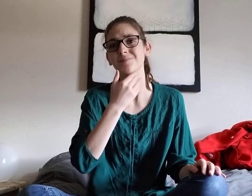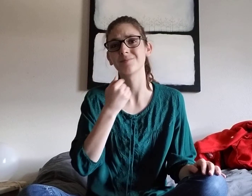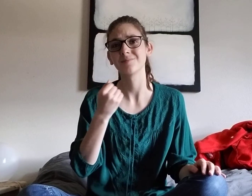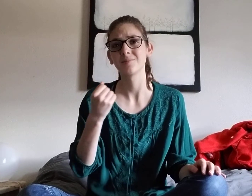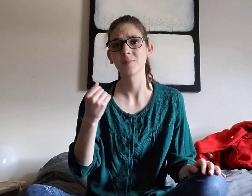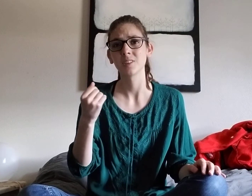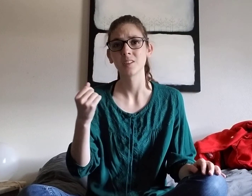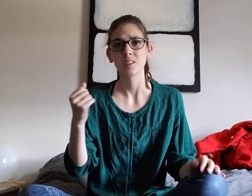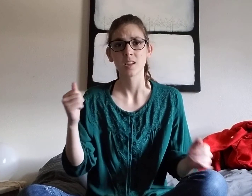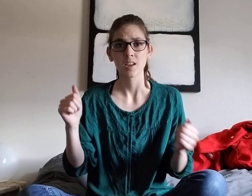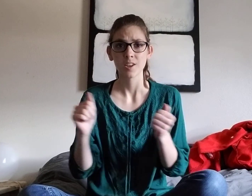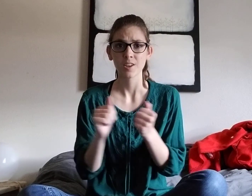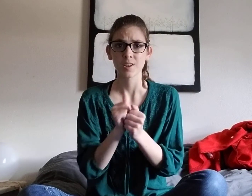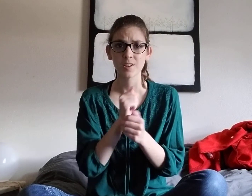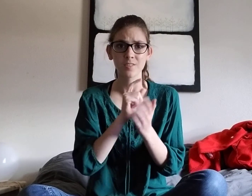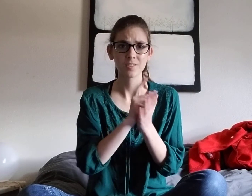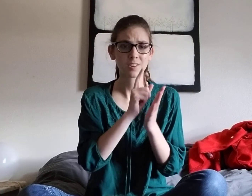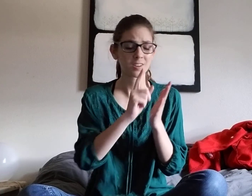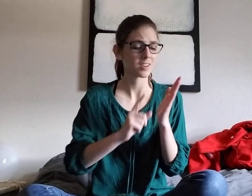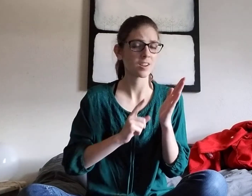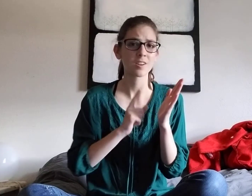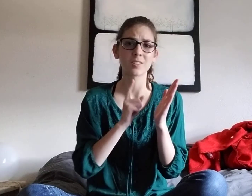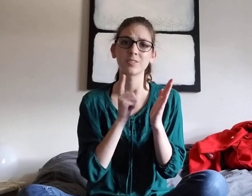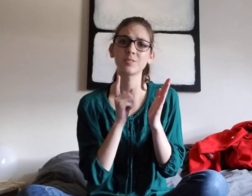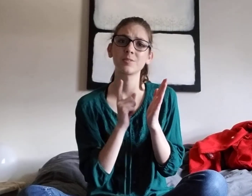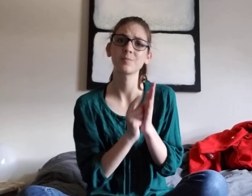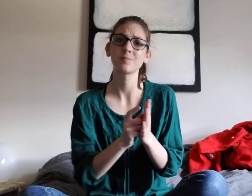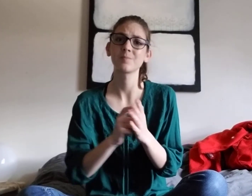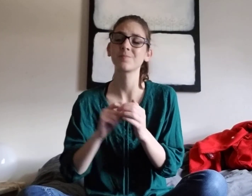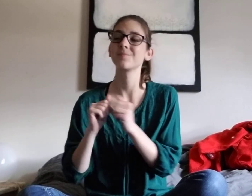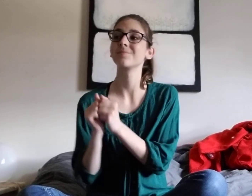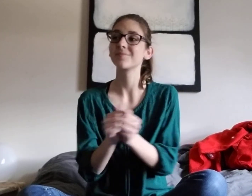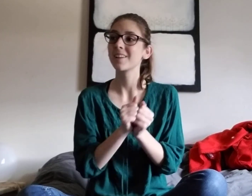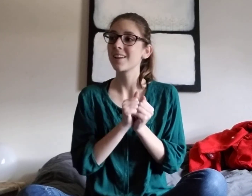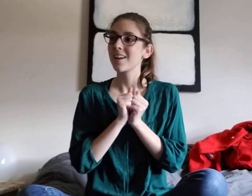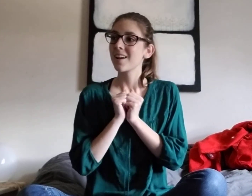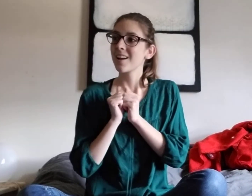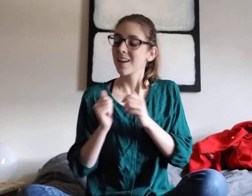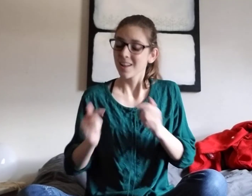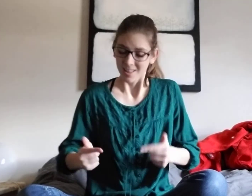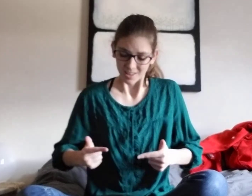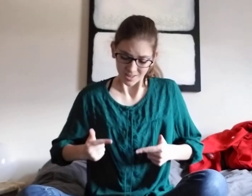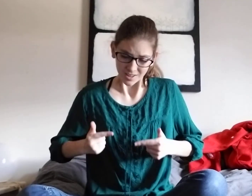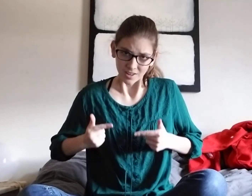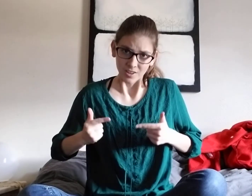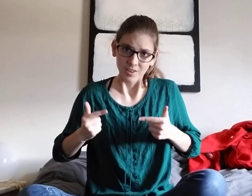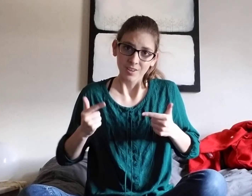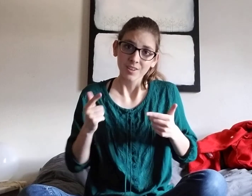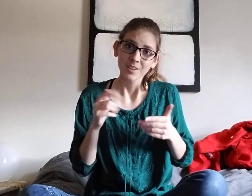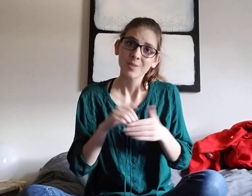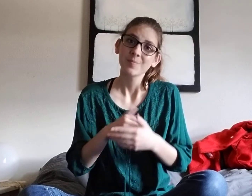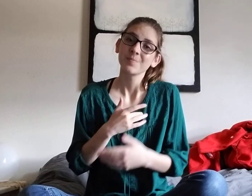Every hour we spent together lives within my